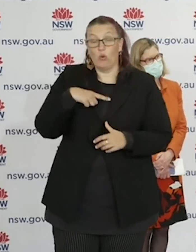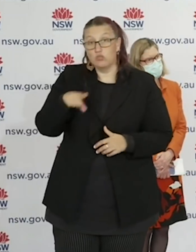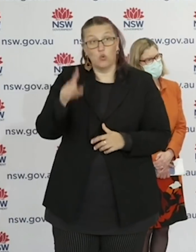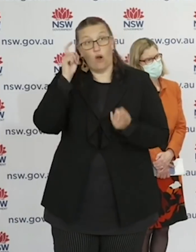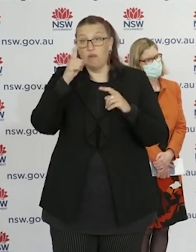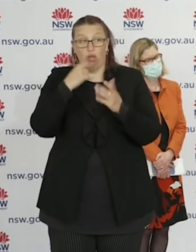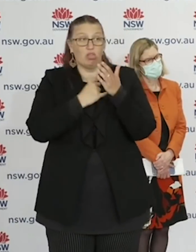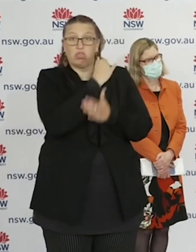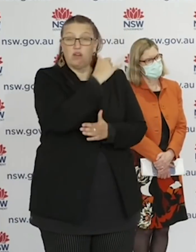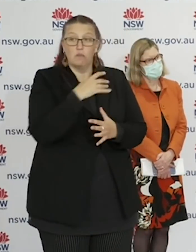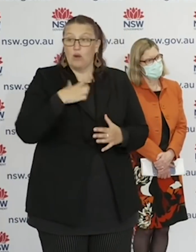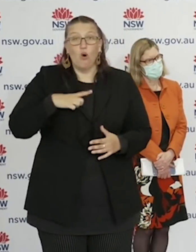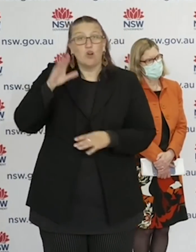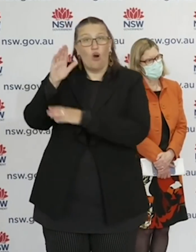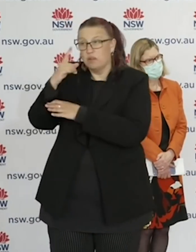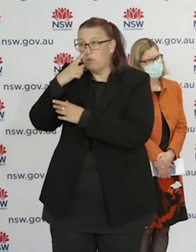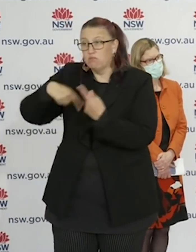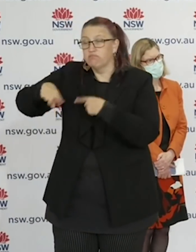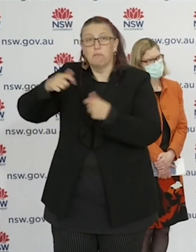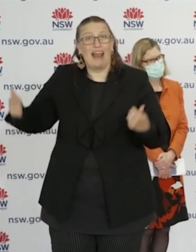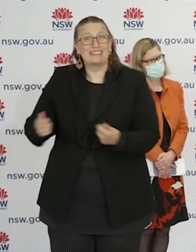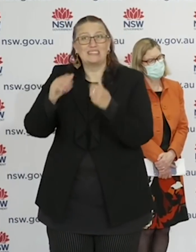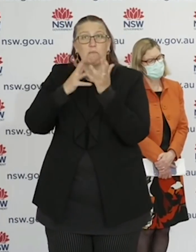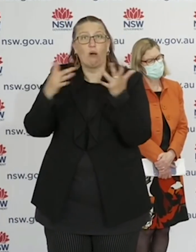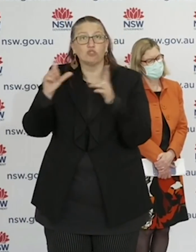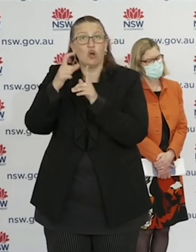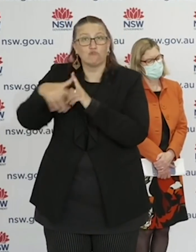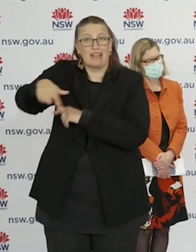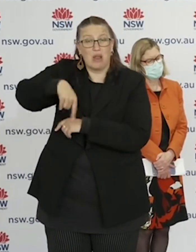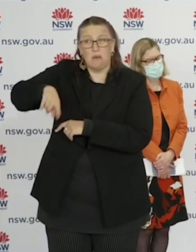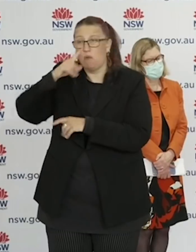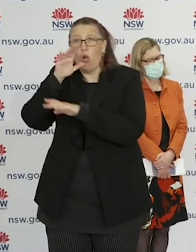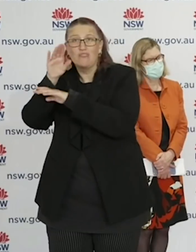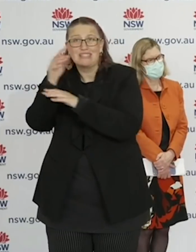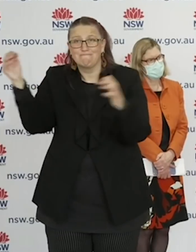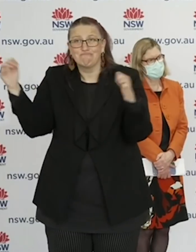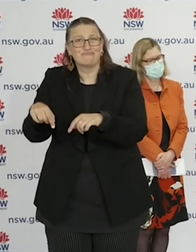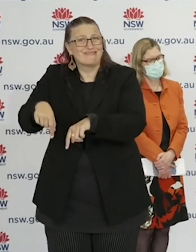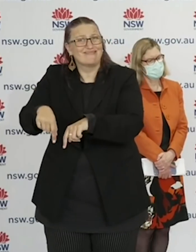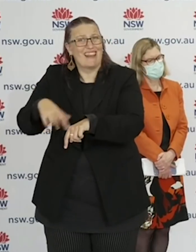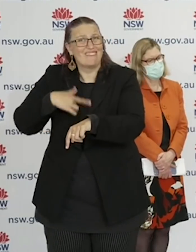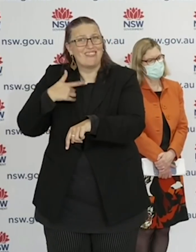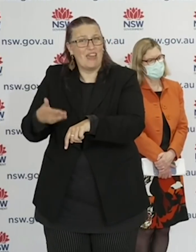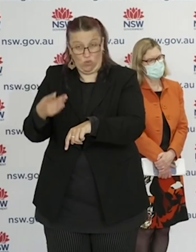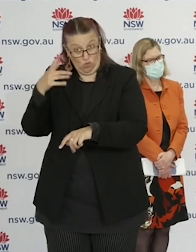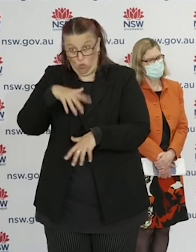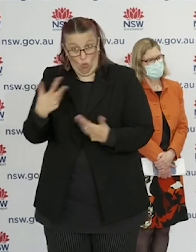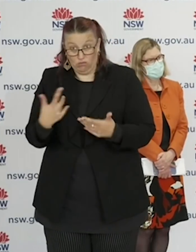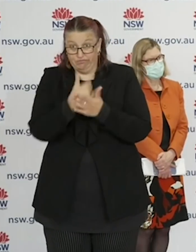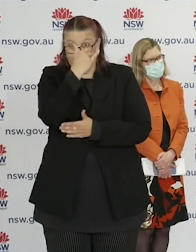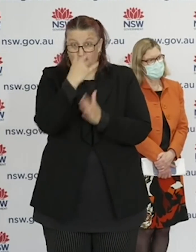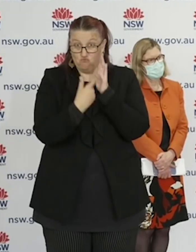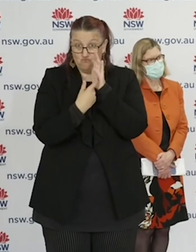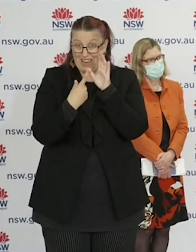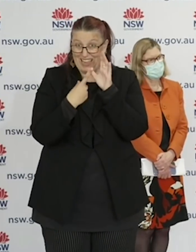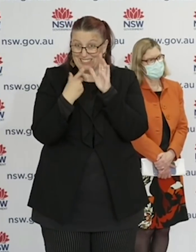ask people to look at the facts as to how harsh the lockdown is in those local government areas. For example, other states